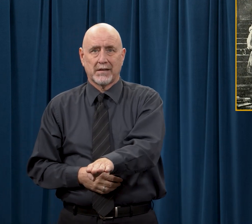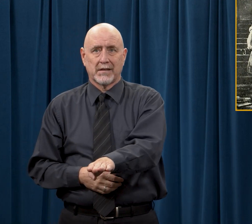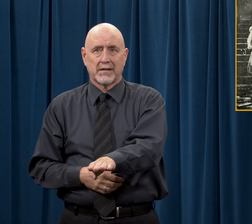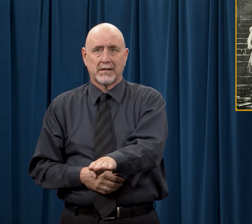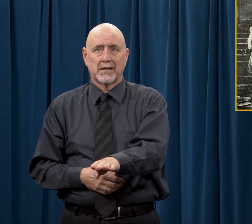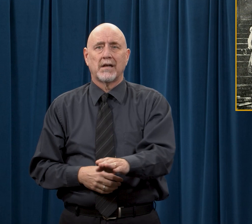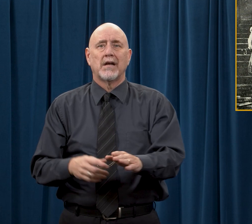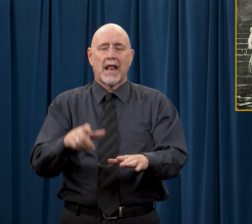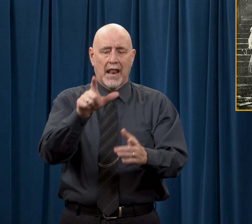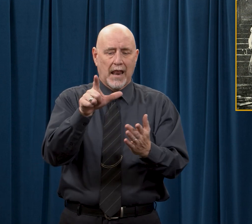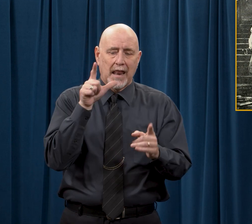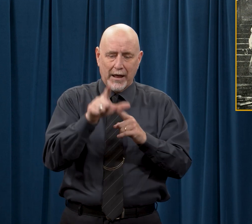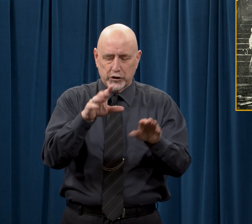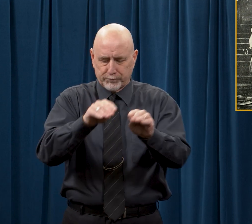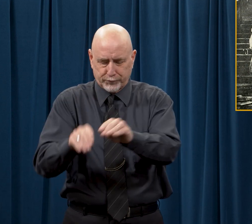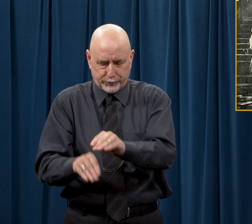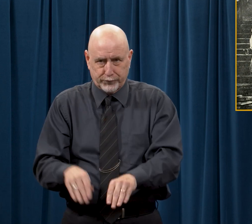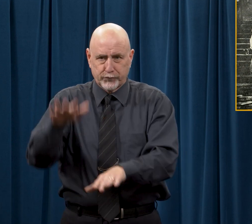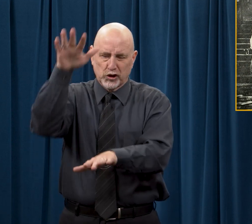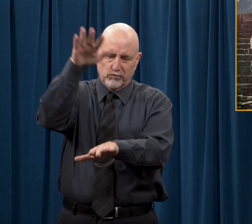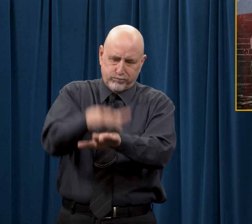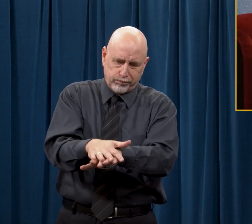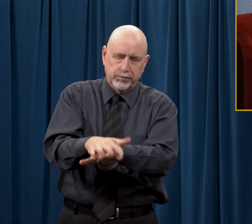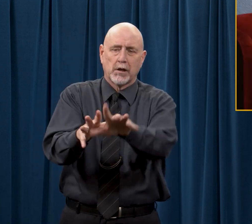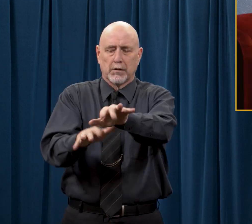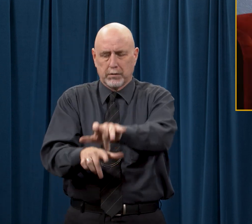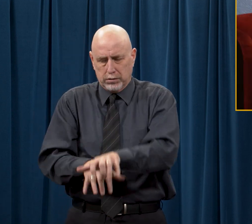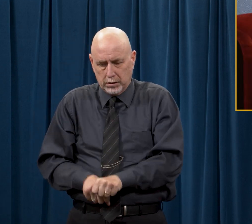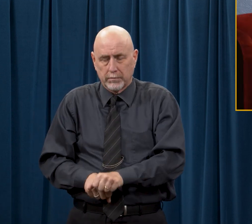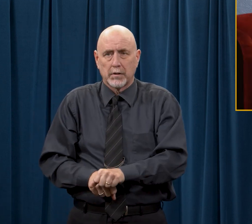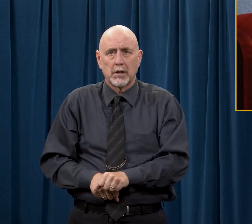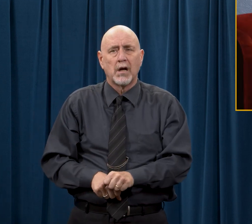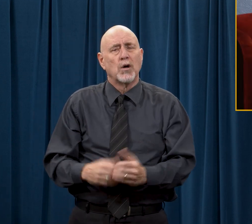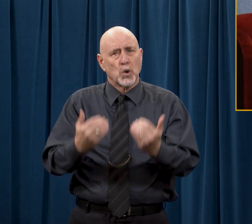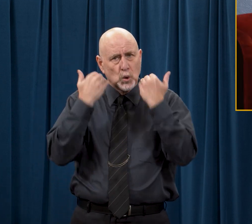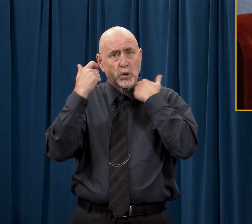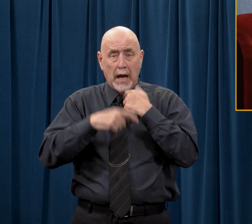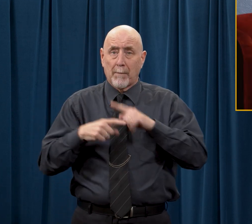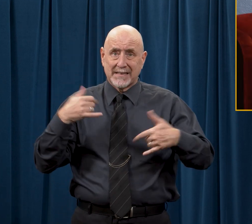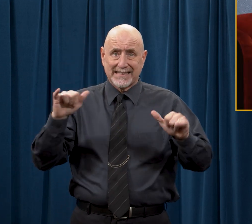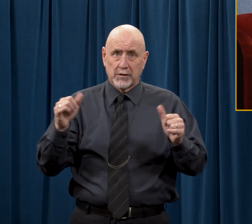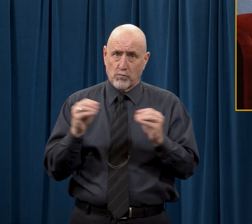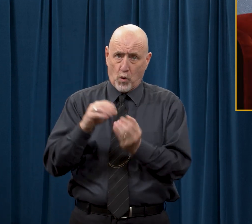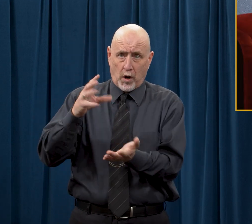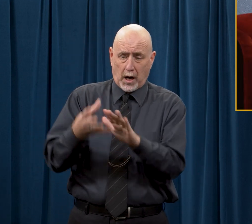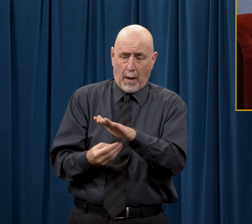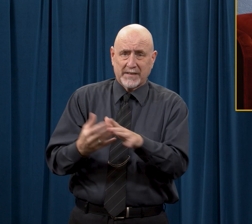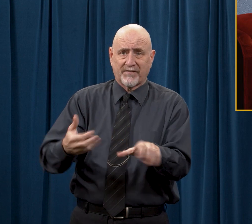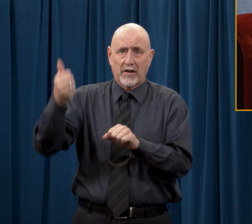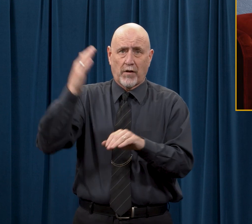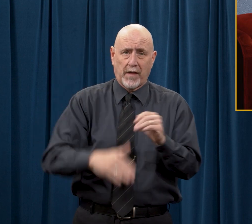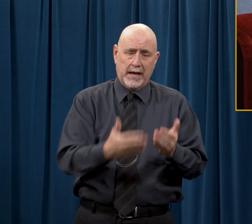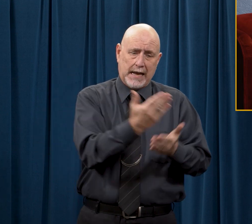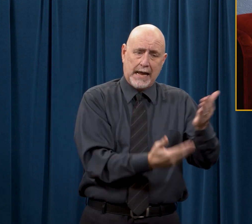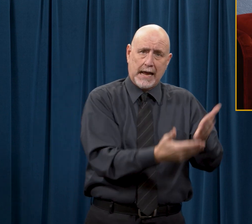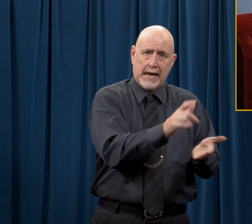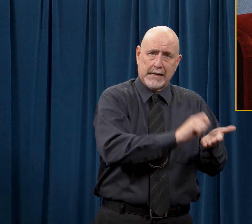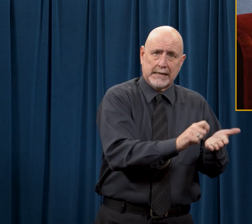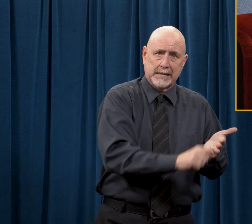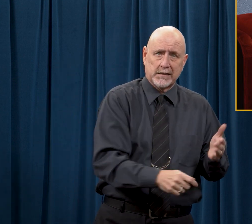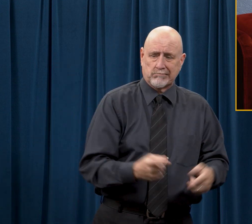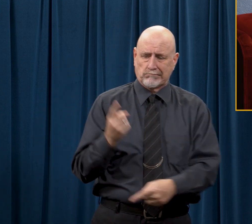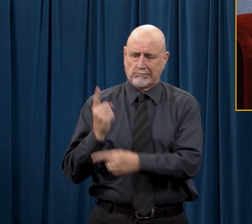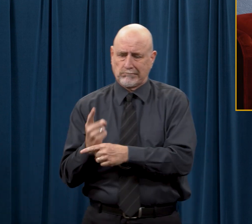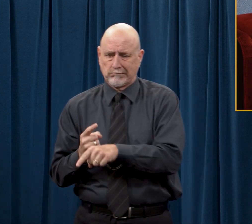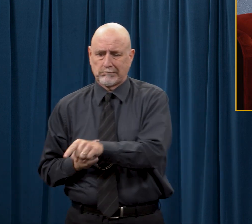of paper in, and so on. It was a very tedious process, but you could still produce more copies quicker